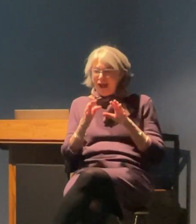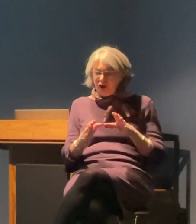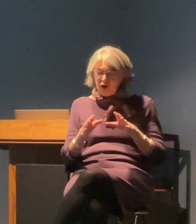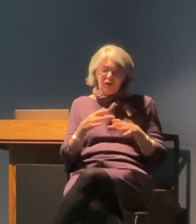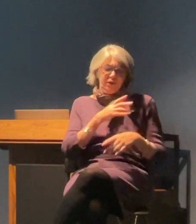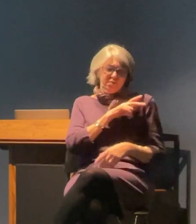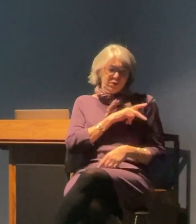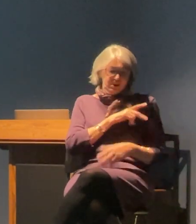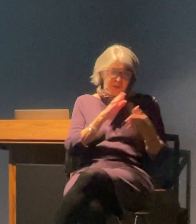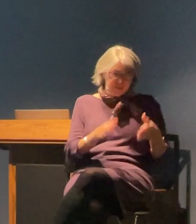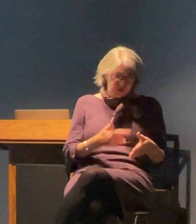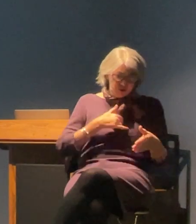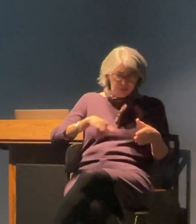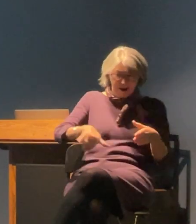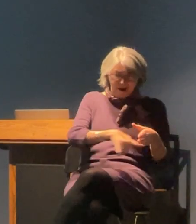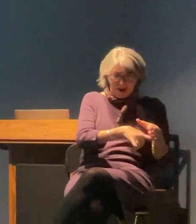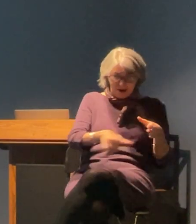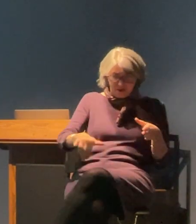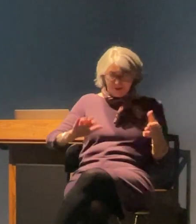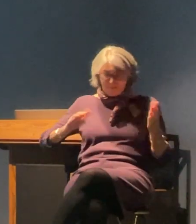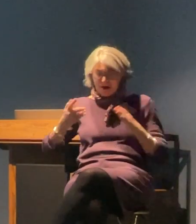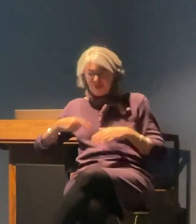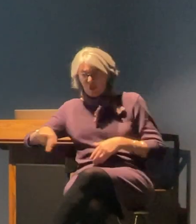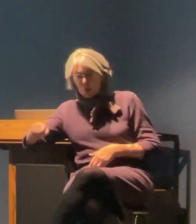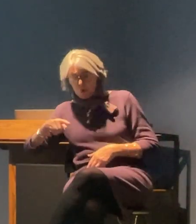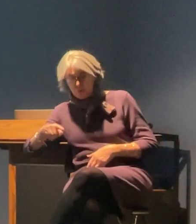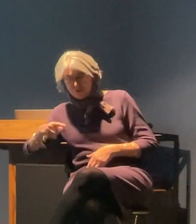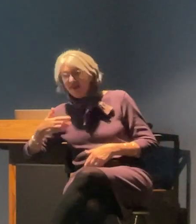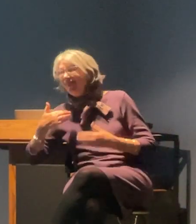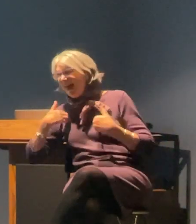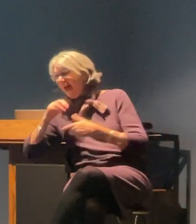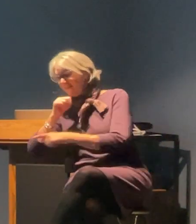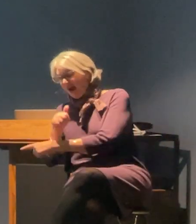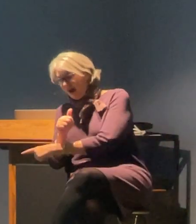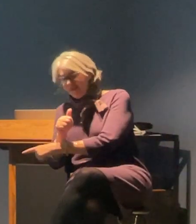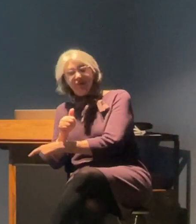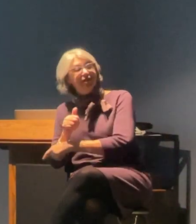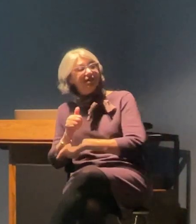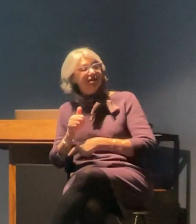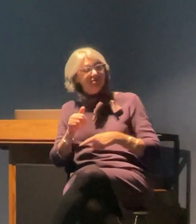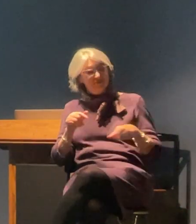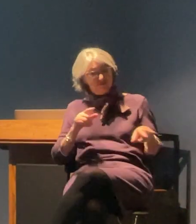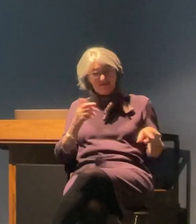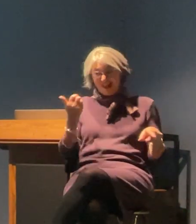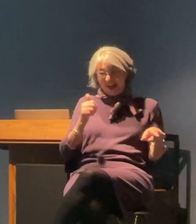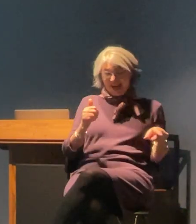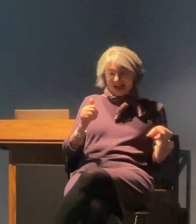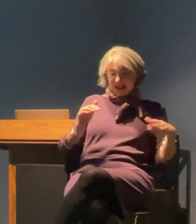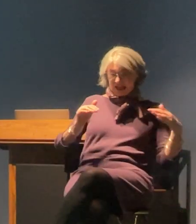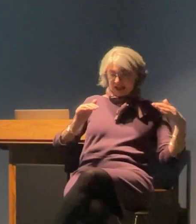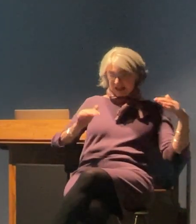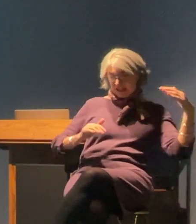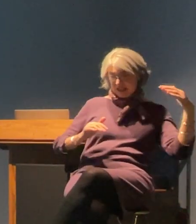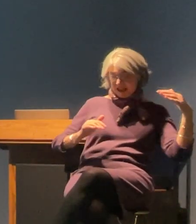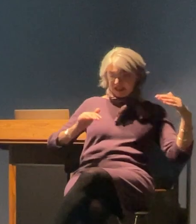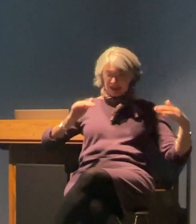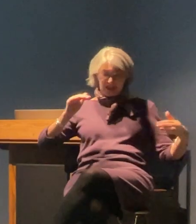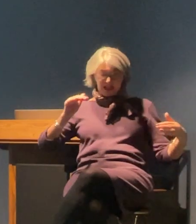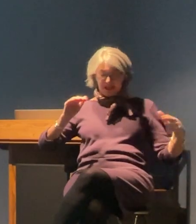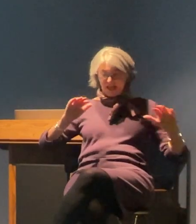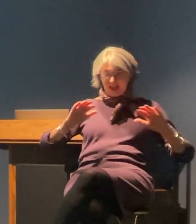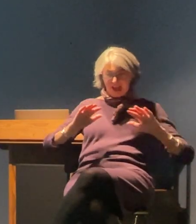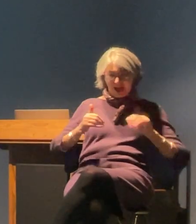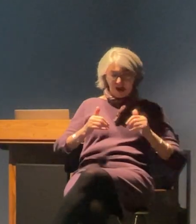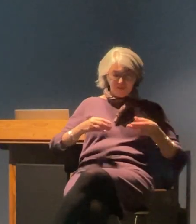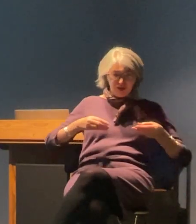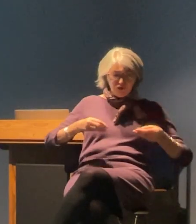their shirt, versus those that couldn't, was there any kind of differences in the way they